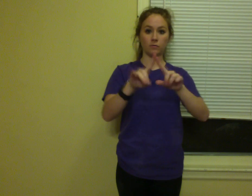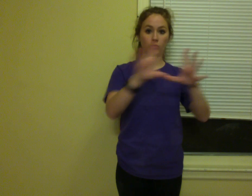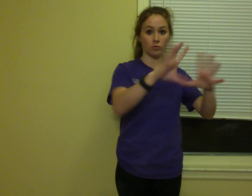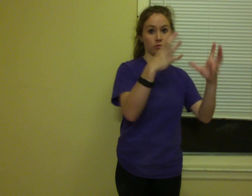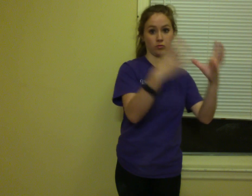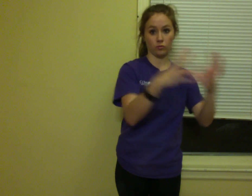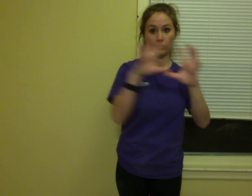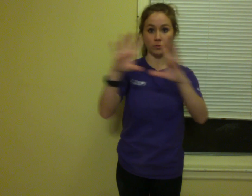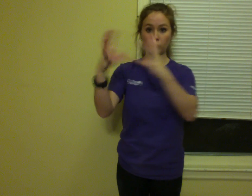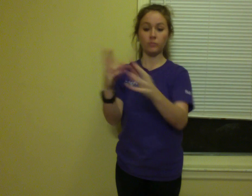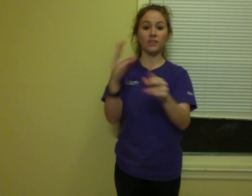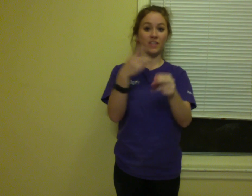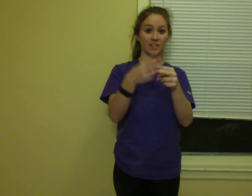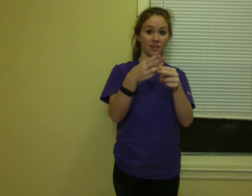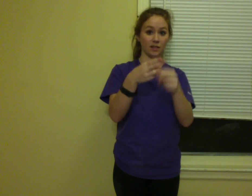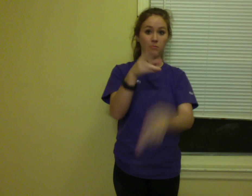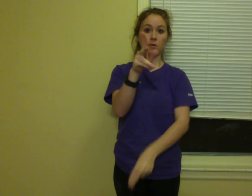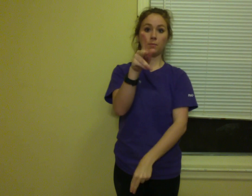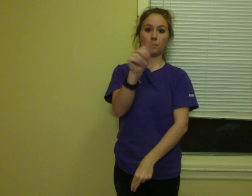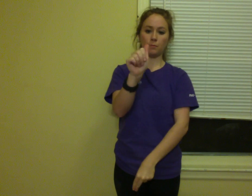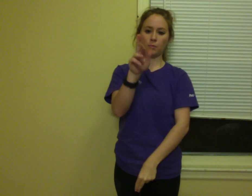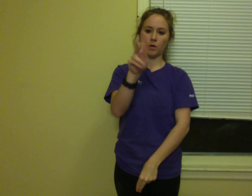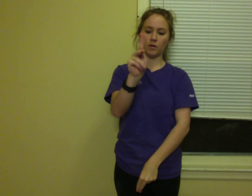The two most important signs of democracy, then,